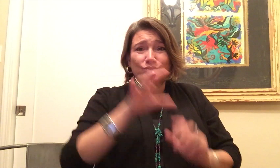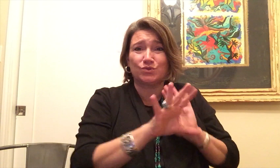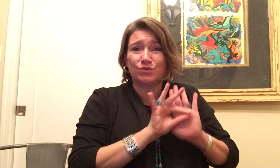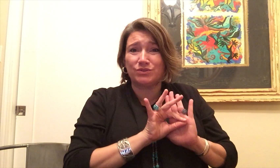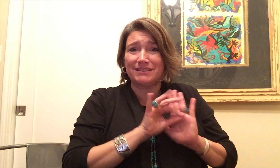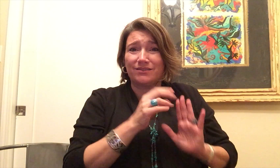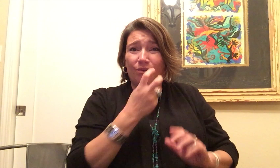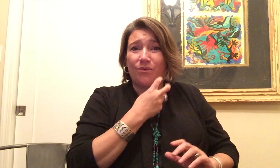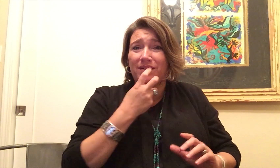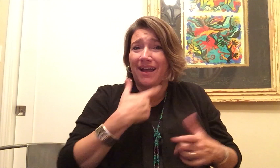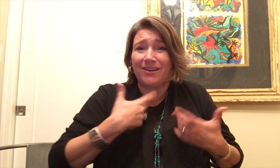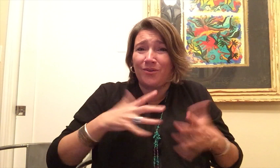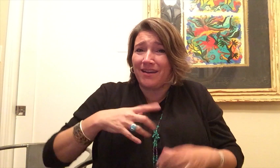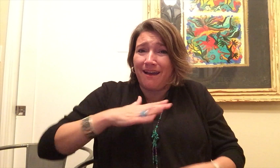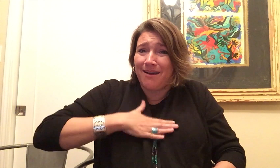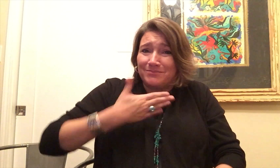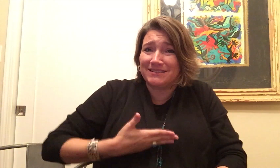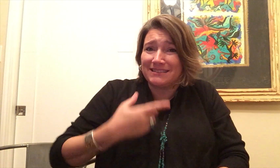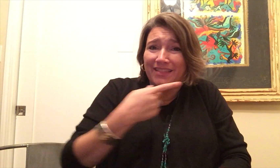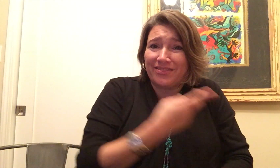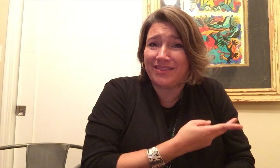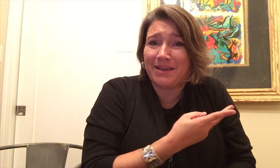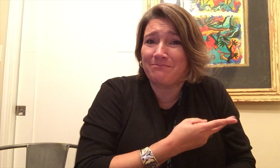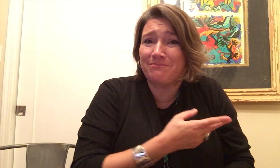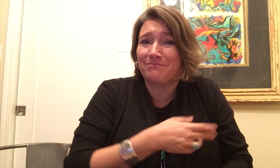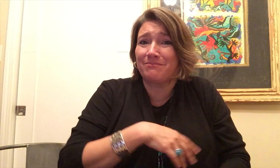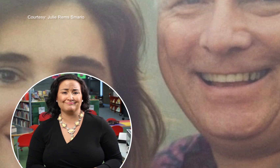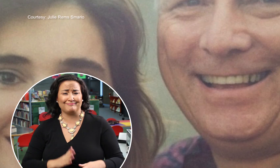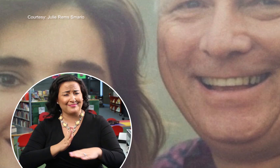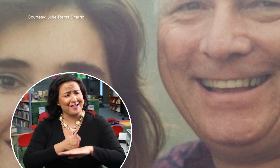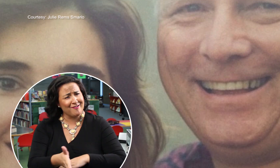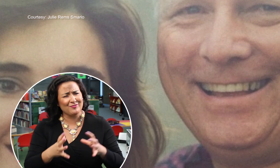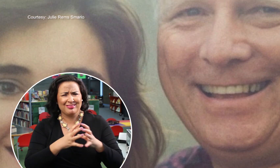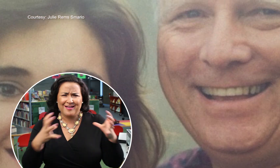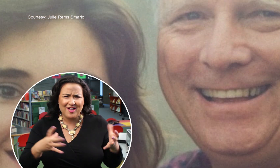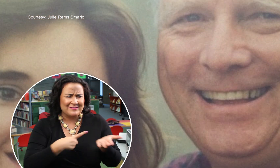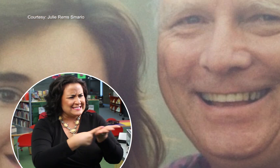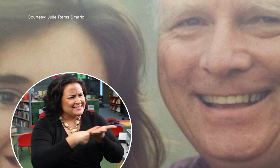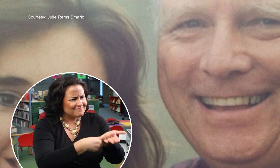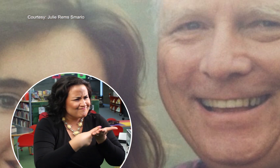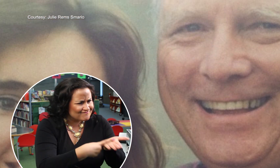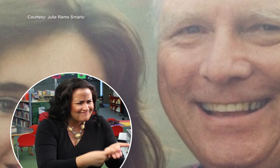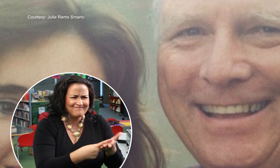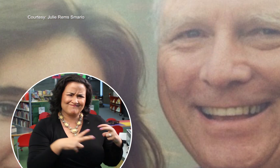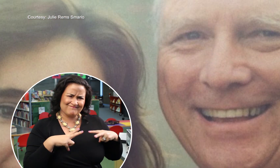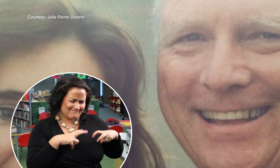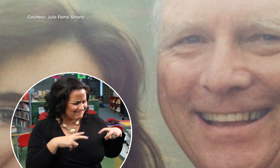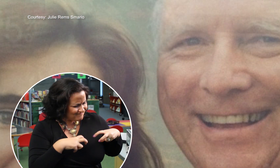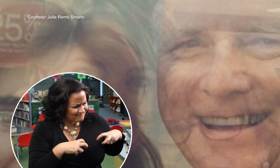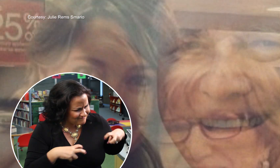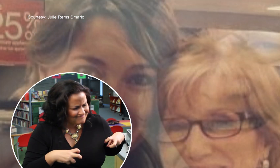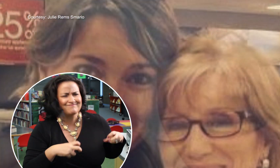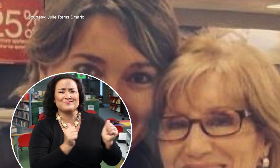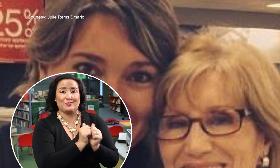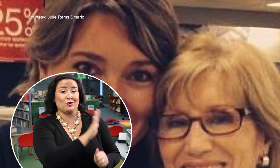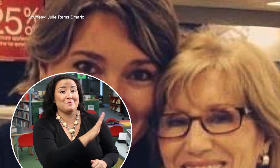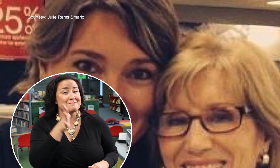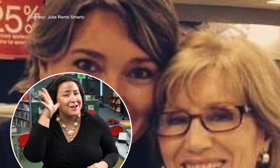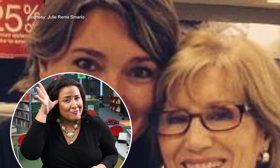my parents because they chose to raise me orally? I don't want to upset them. After a lot of soul-searching and discussion with her parents, they